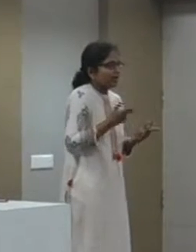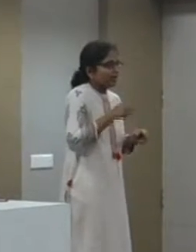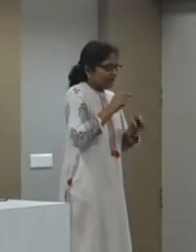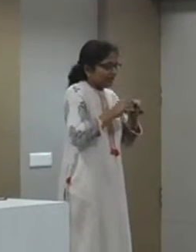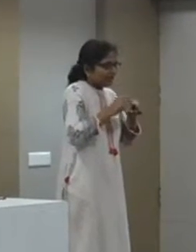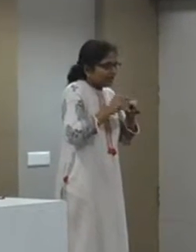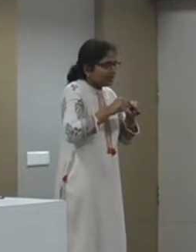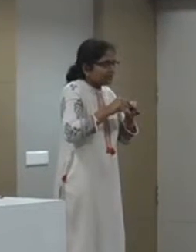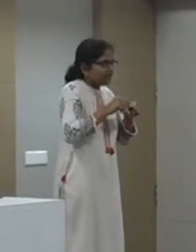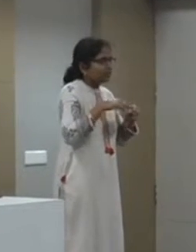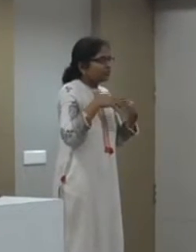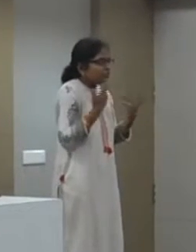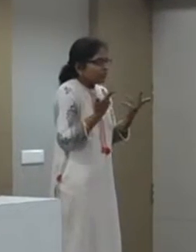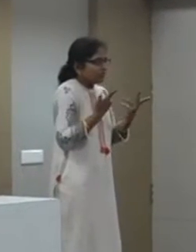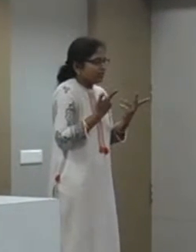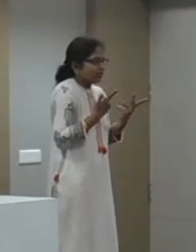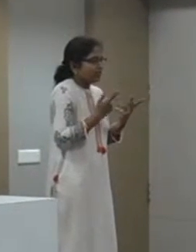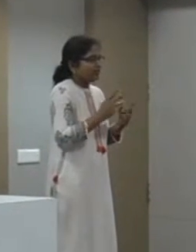in the